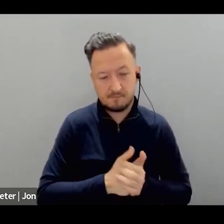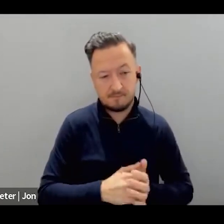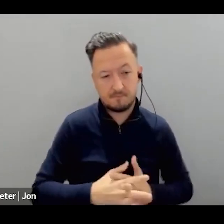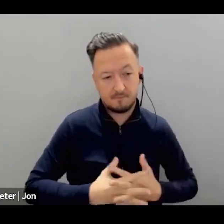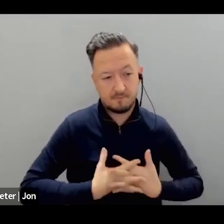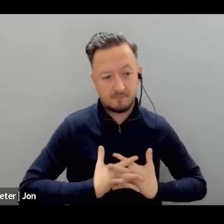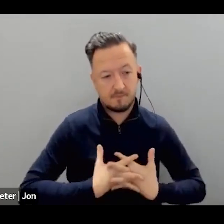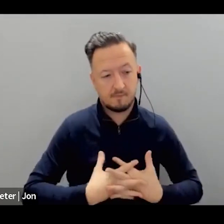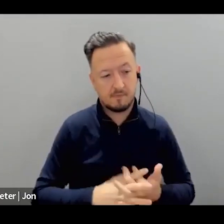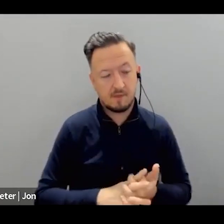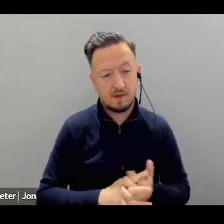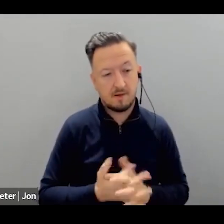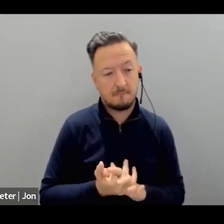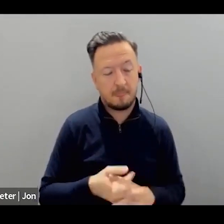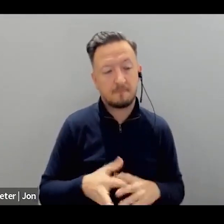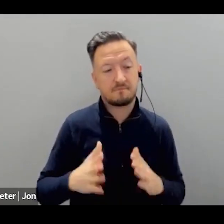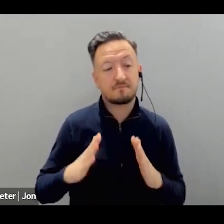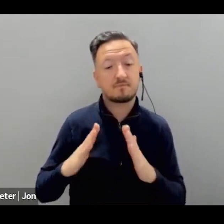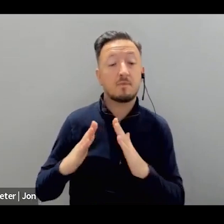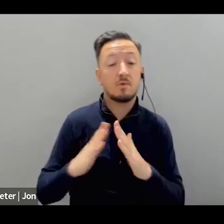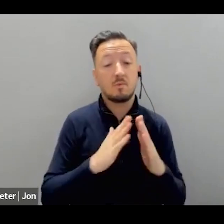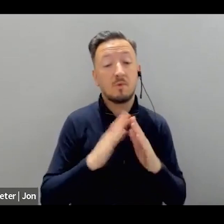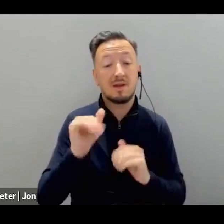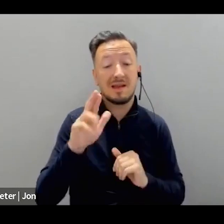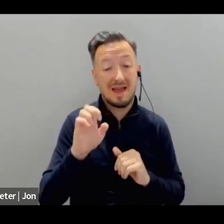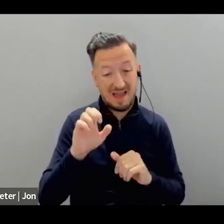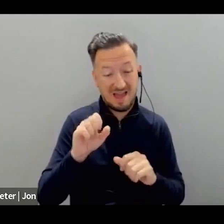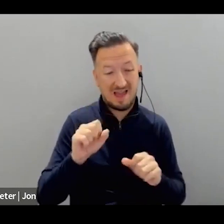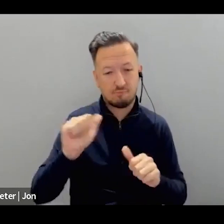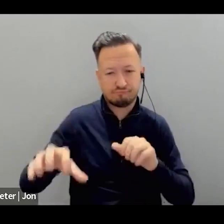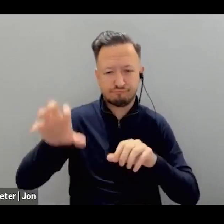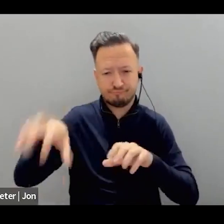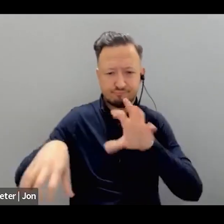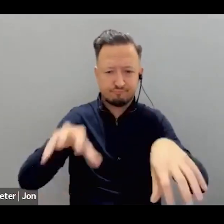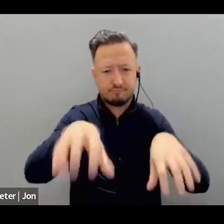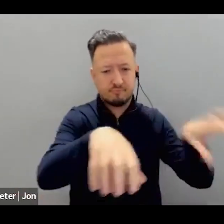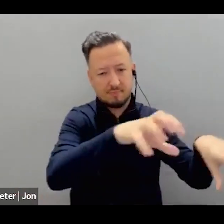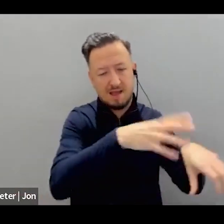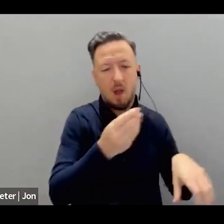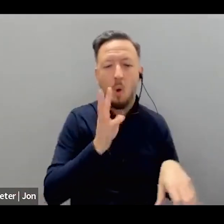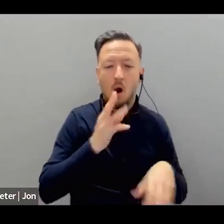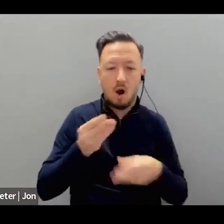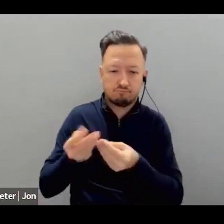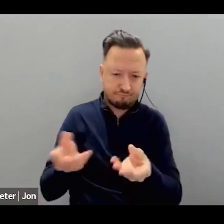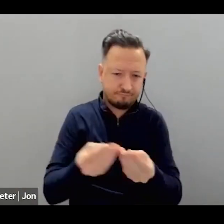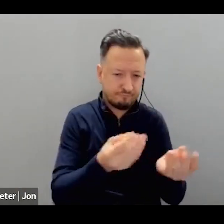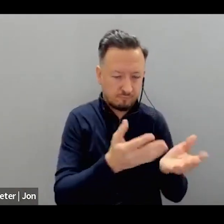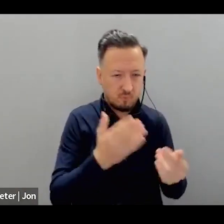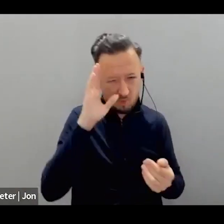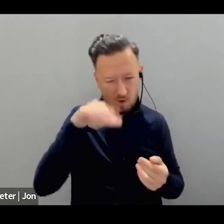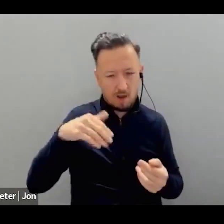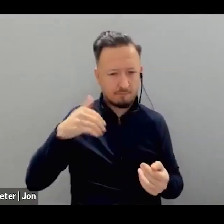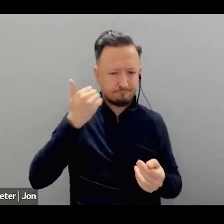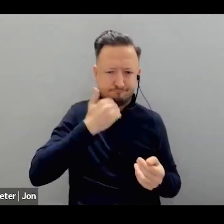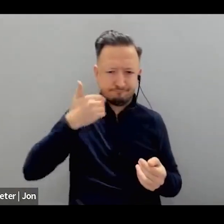Our community care stations and water distribution. We know this gets reported at each briefing, but we want to make